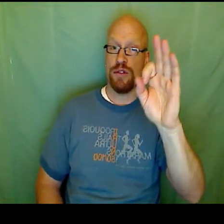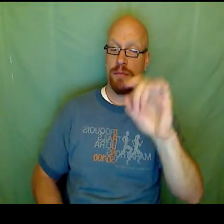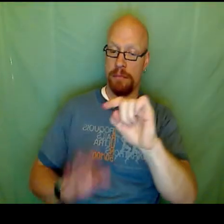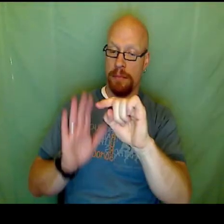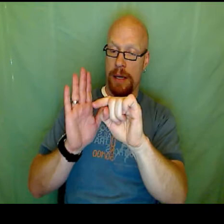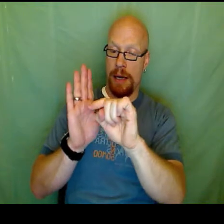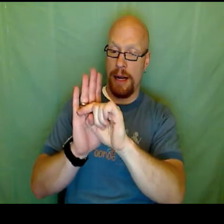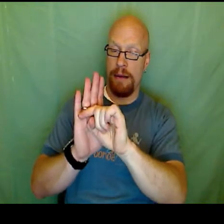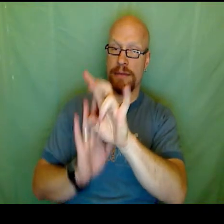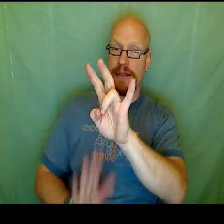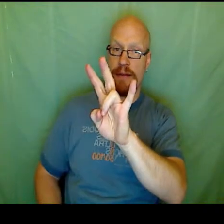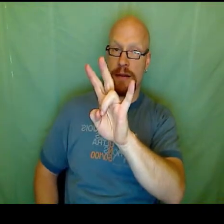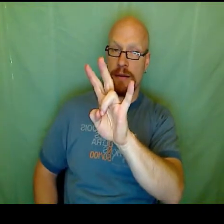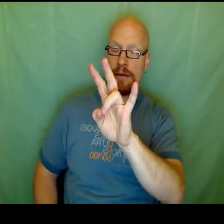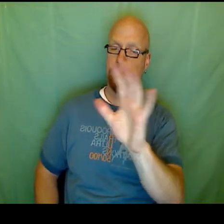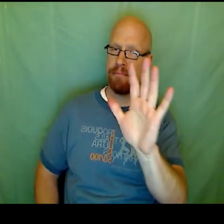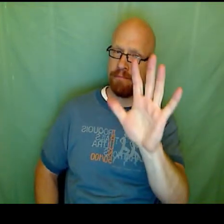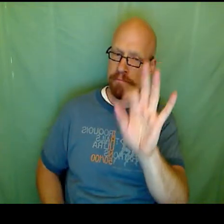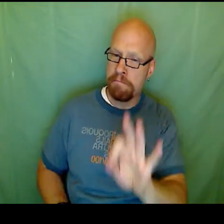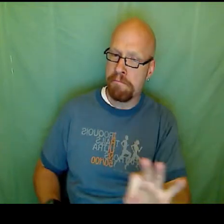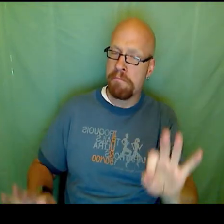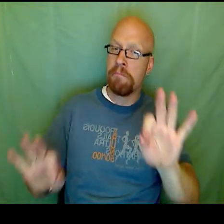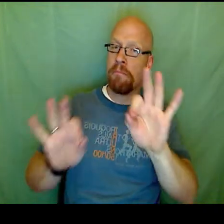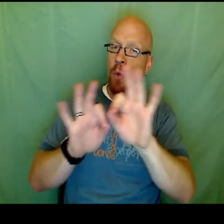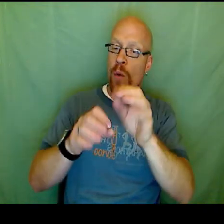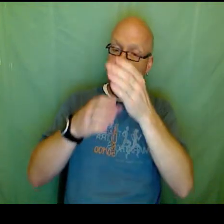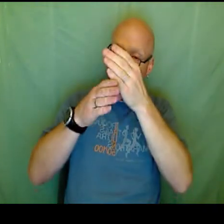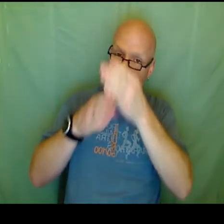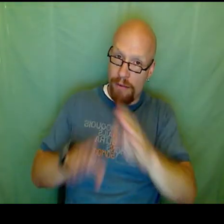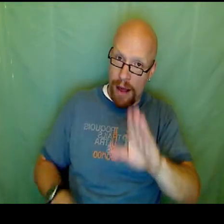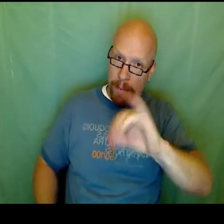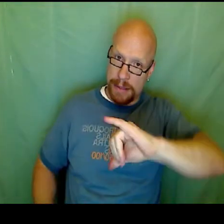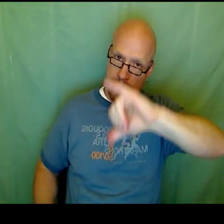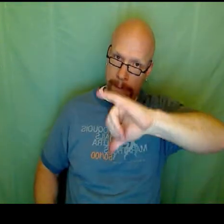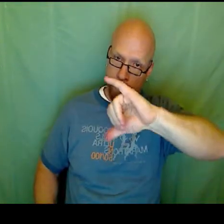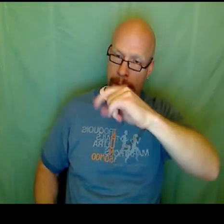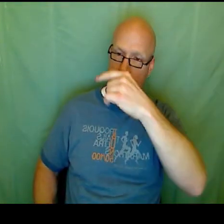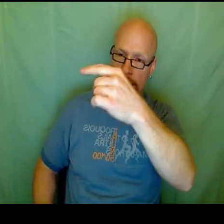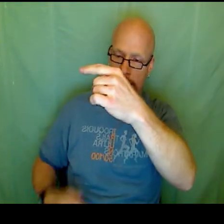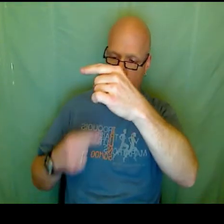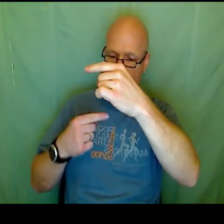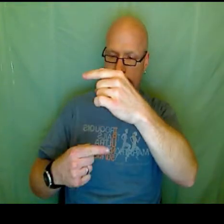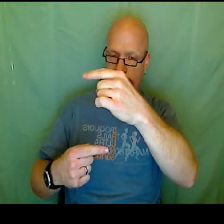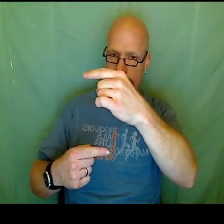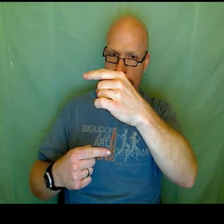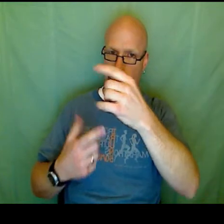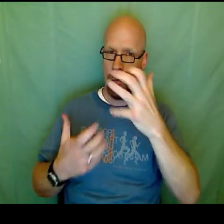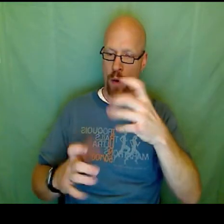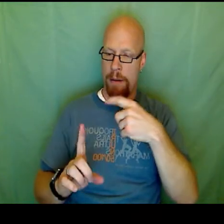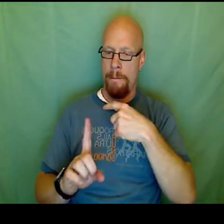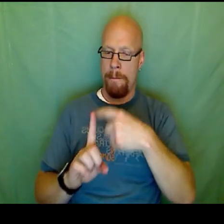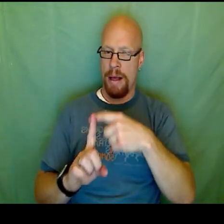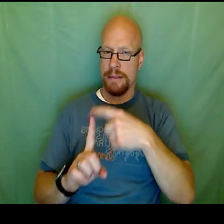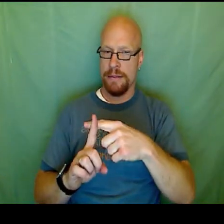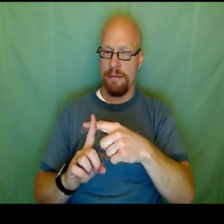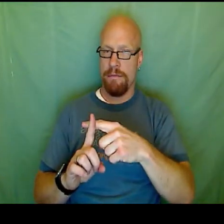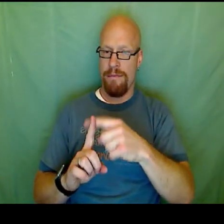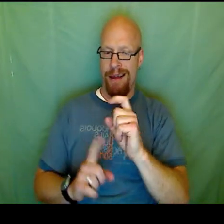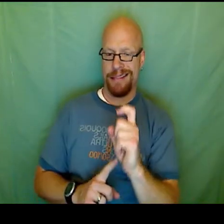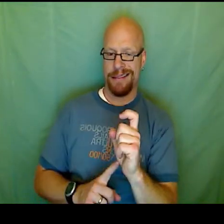Now we can see the coefficient negative 7. I divided by that coefficient, and it's important to divide by the negative as